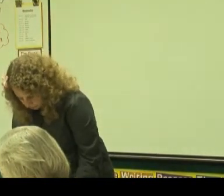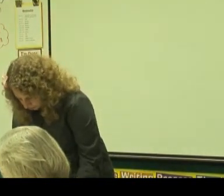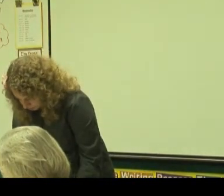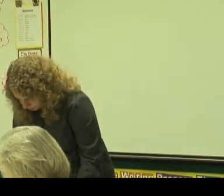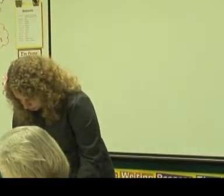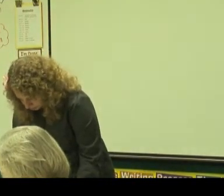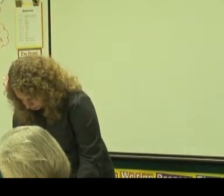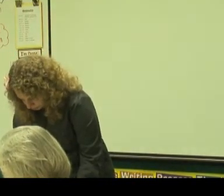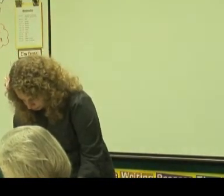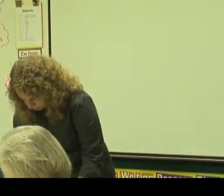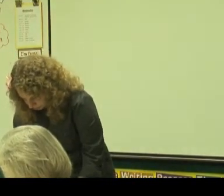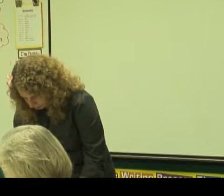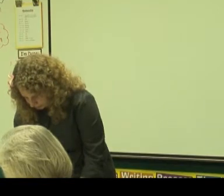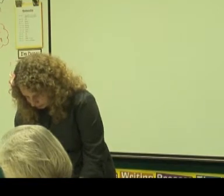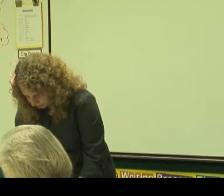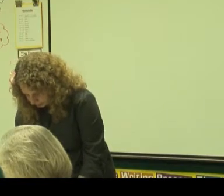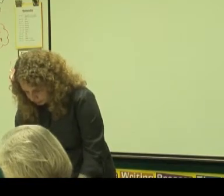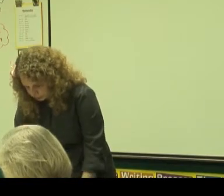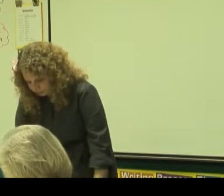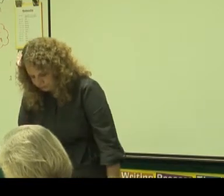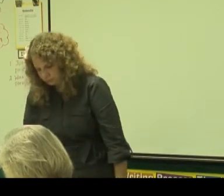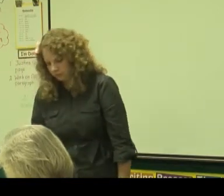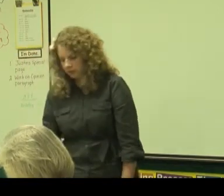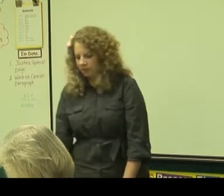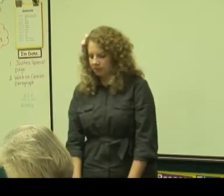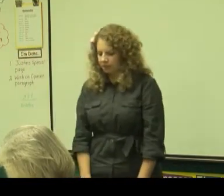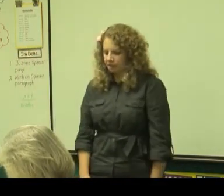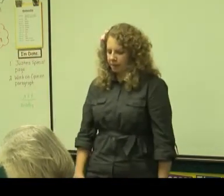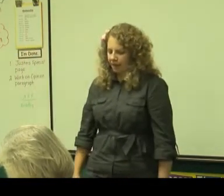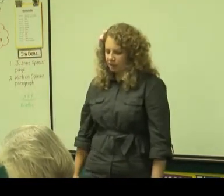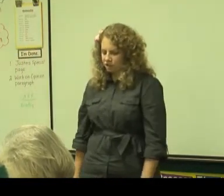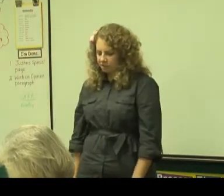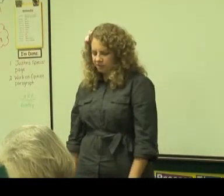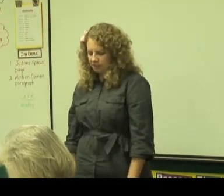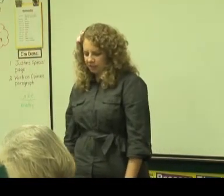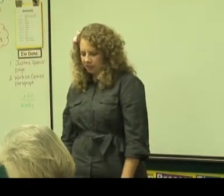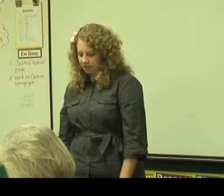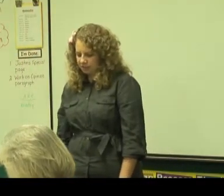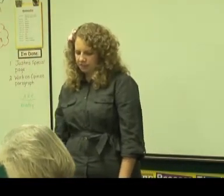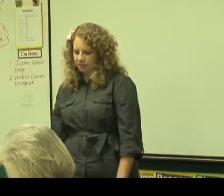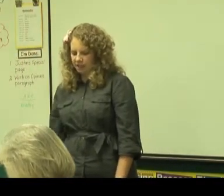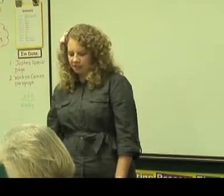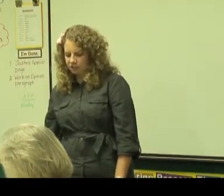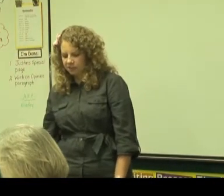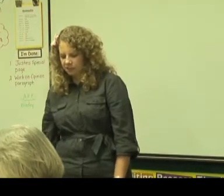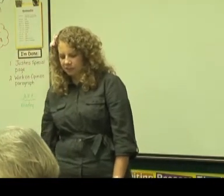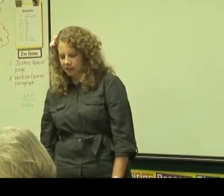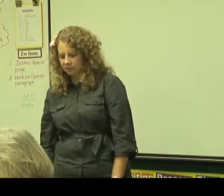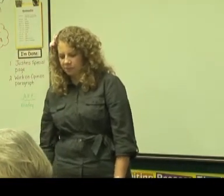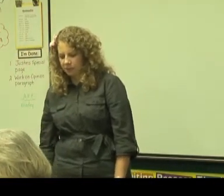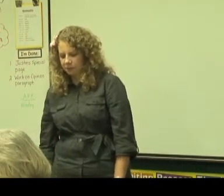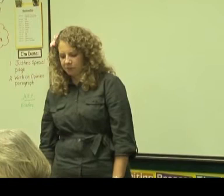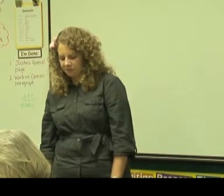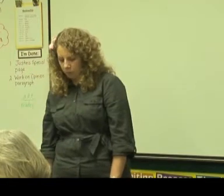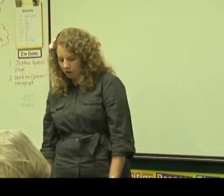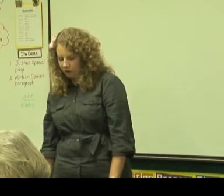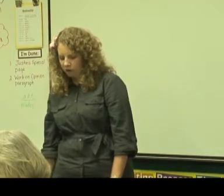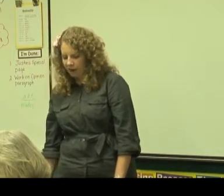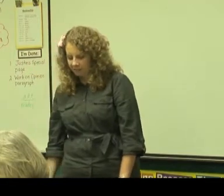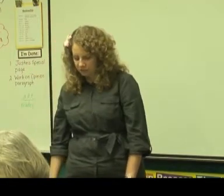over to, on 32, it's talking about adjectives and noun. It says the adjectives can either appear before or after